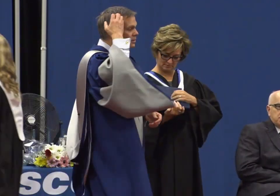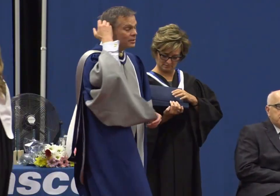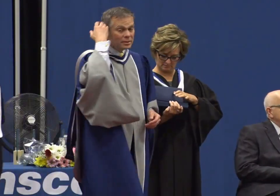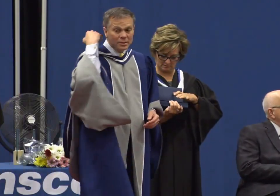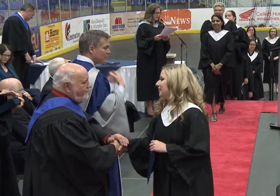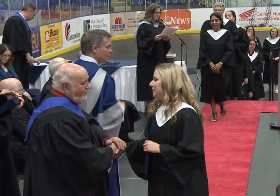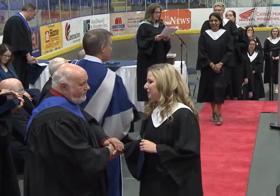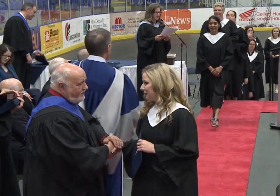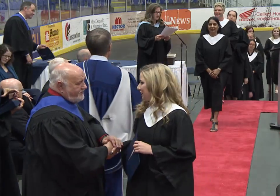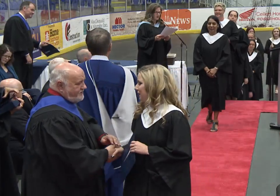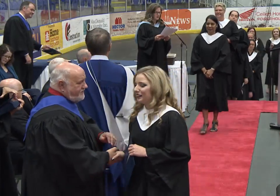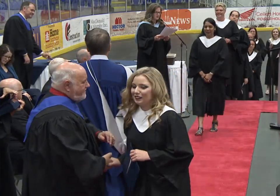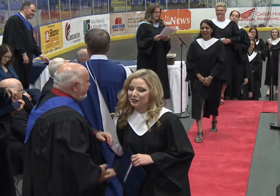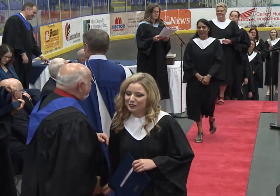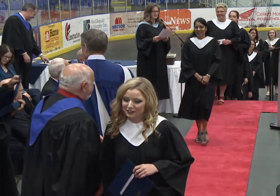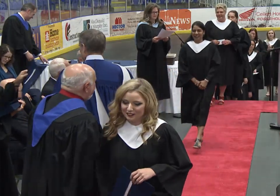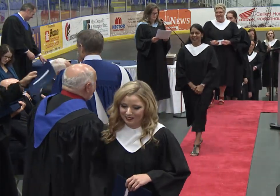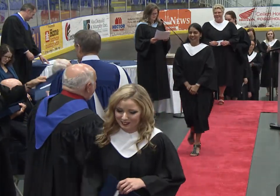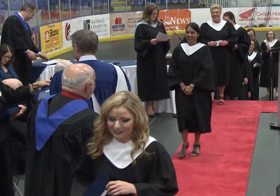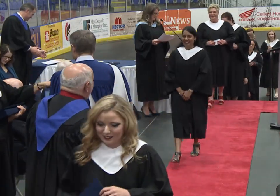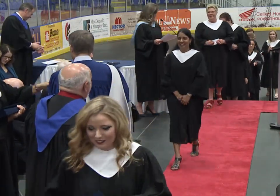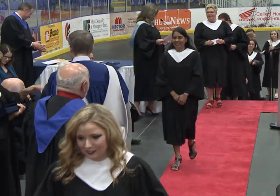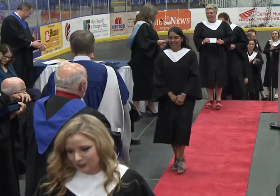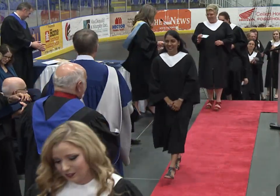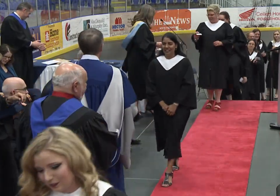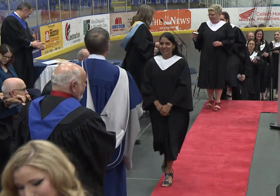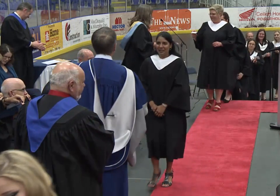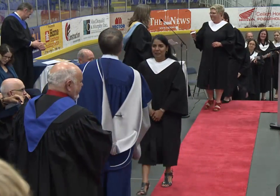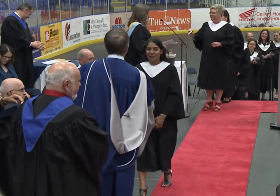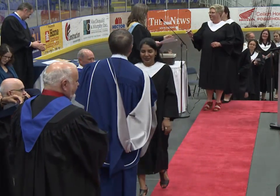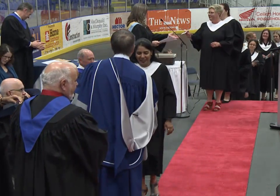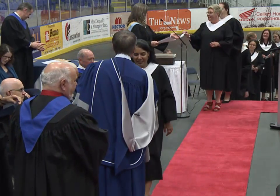Jyoti Shakurmath with honors.